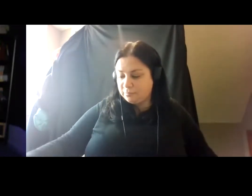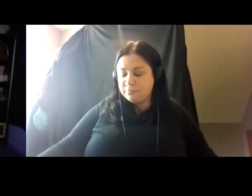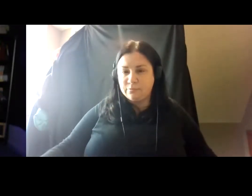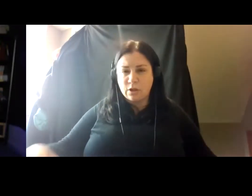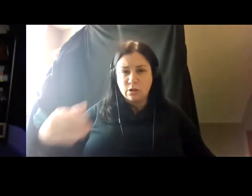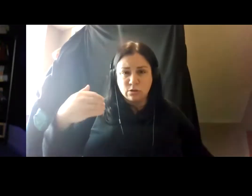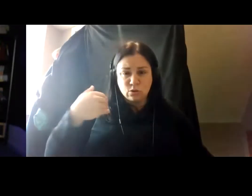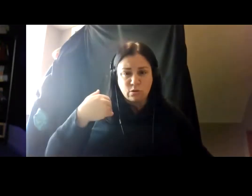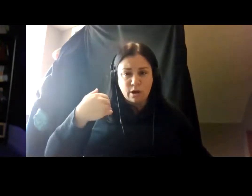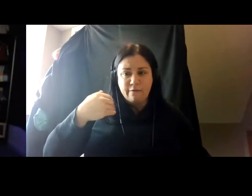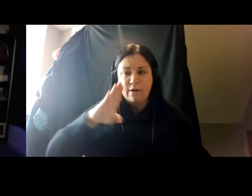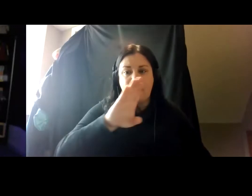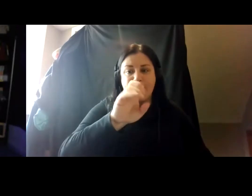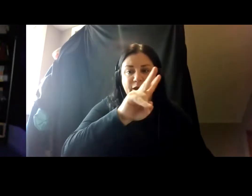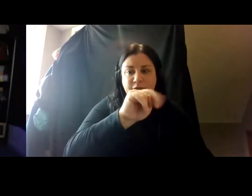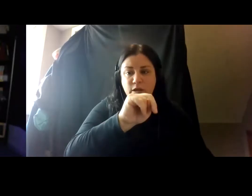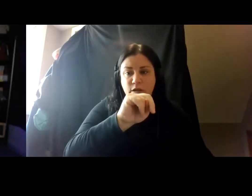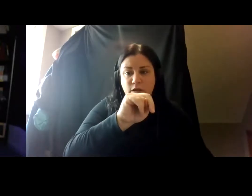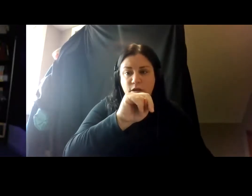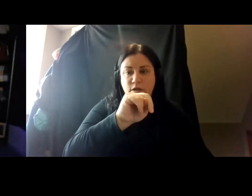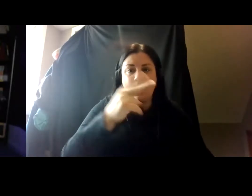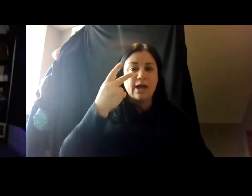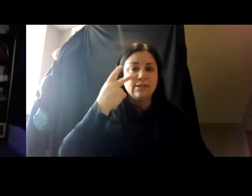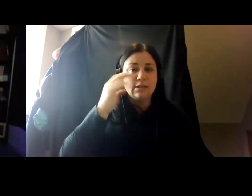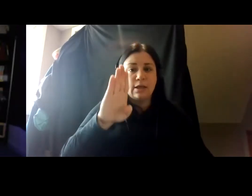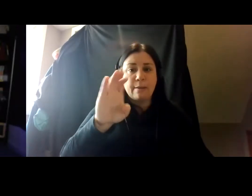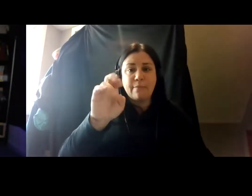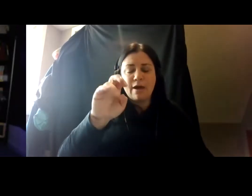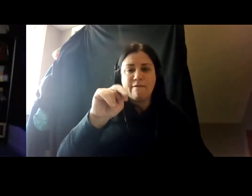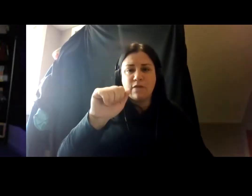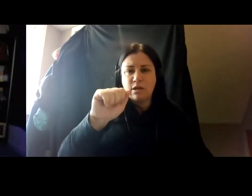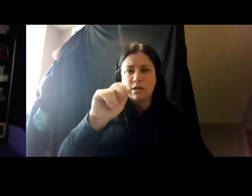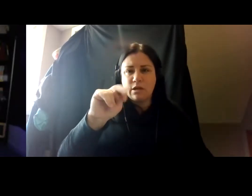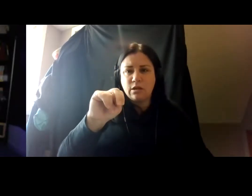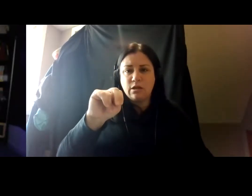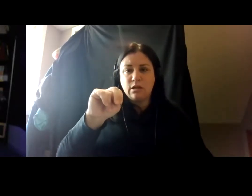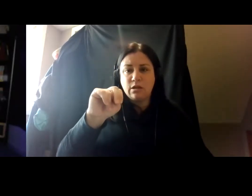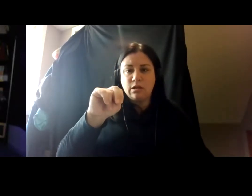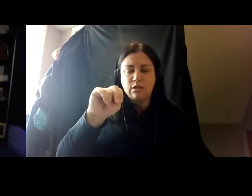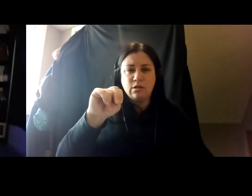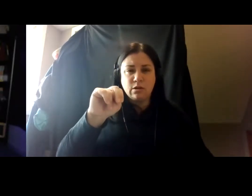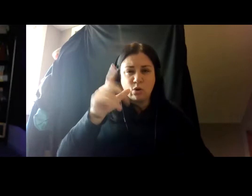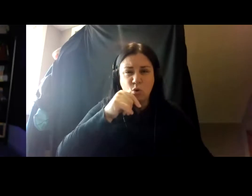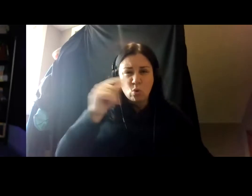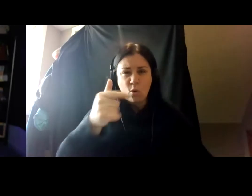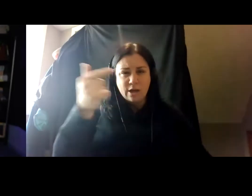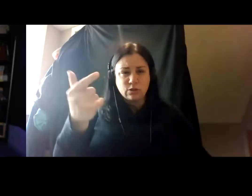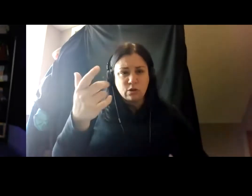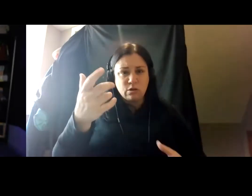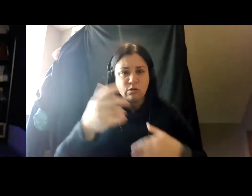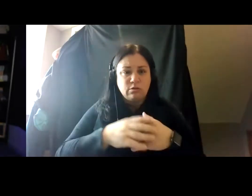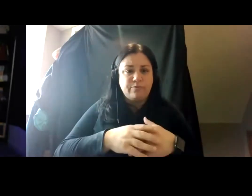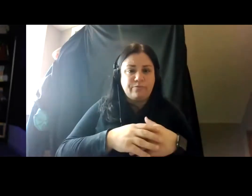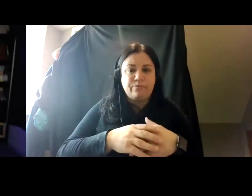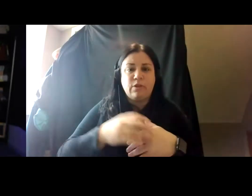a couple people? We have Bevan up here. I see Bevan, hi, how are you? Who else do we have up here? If you can't,